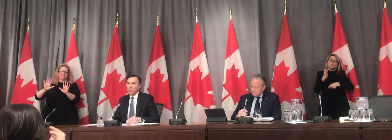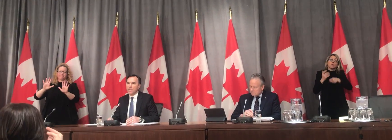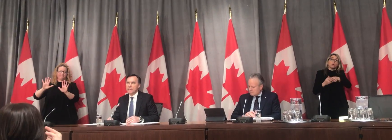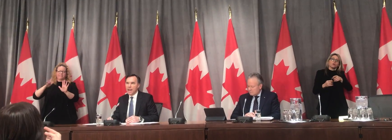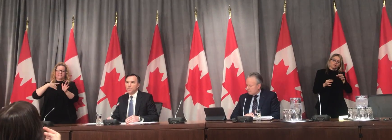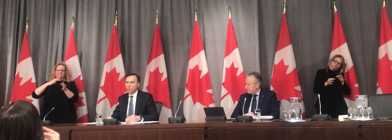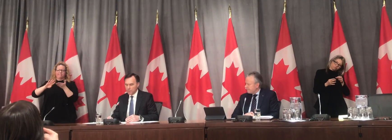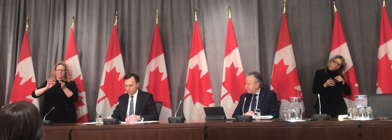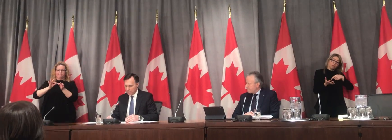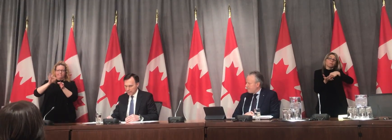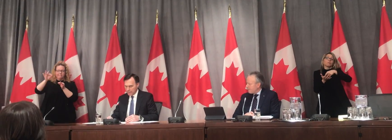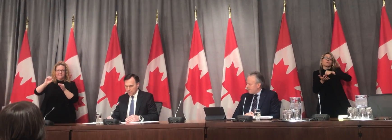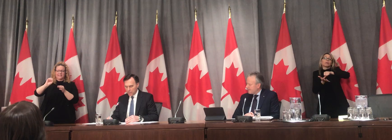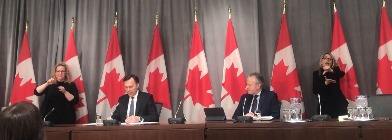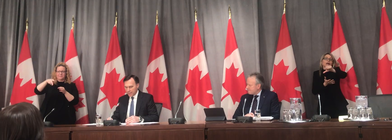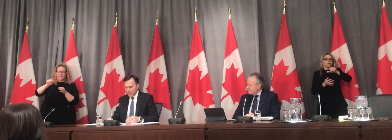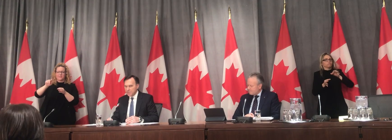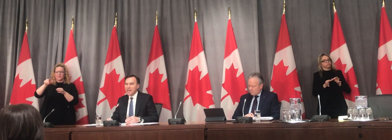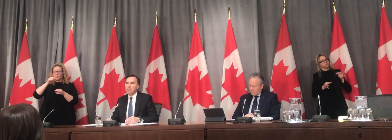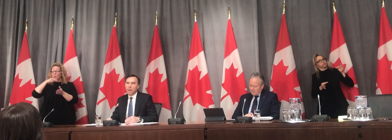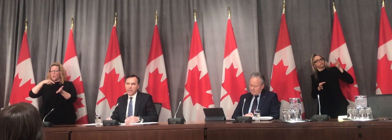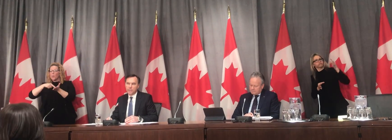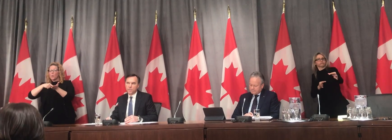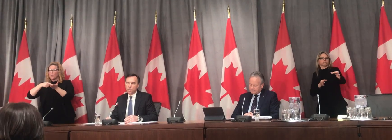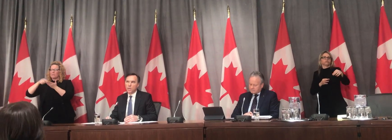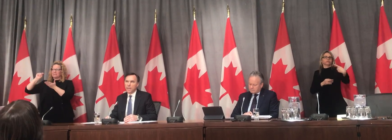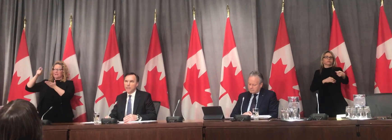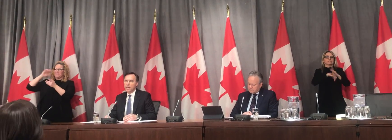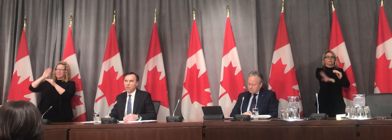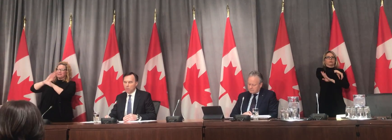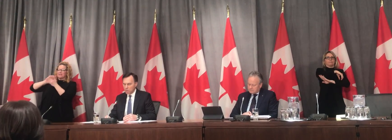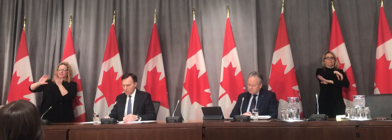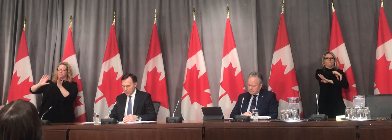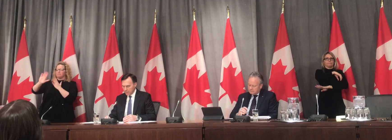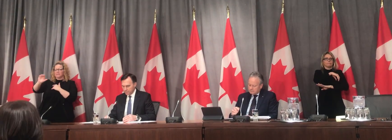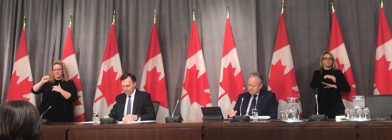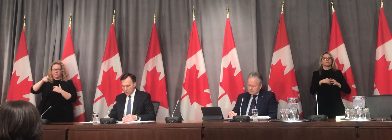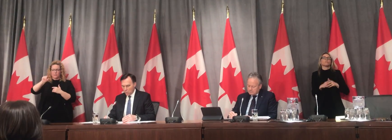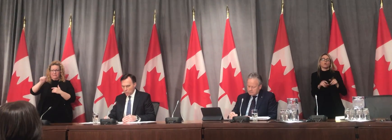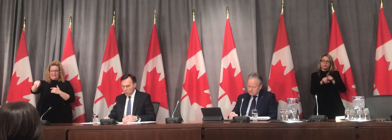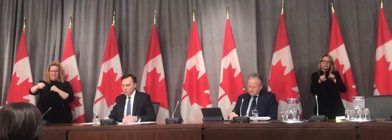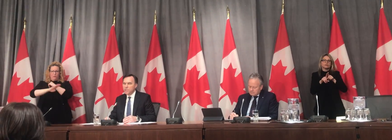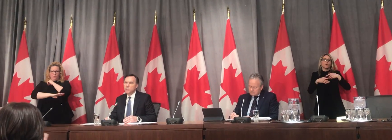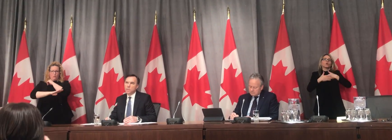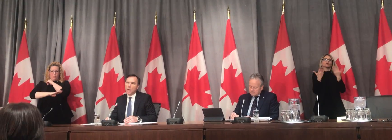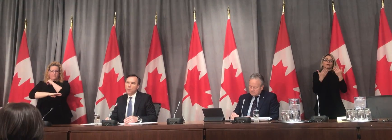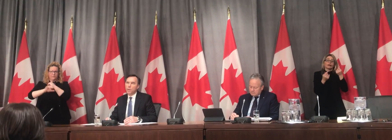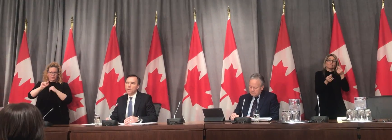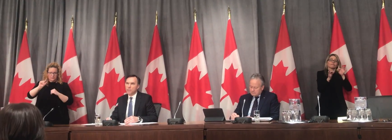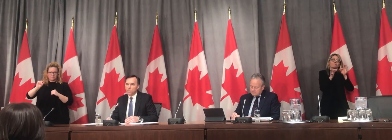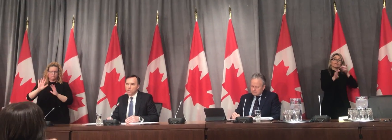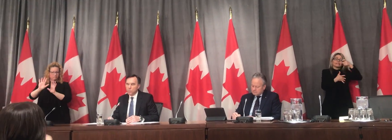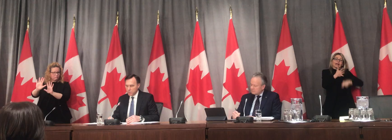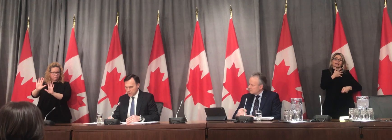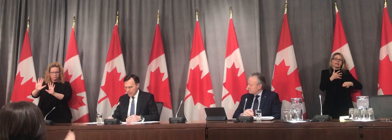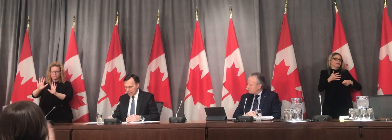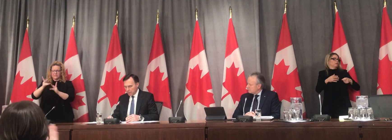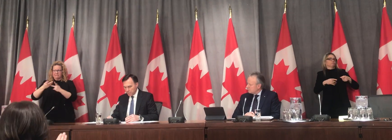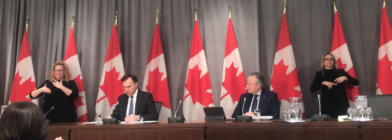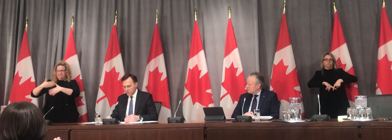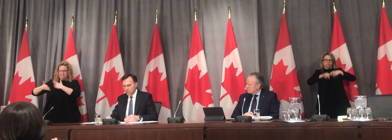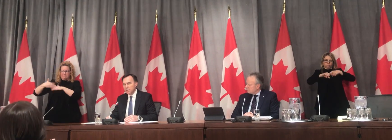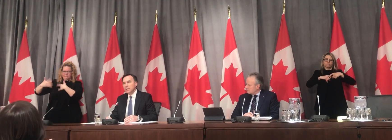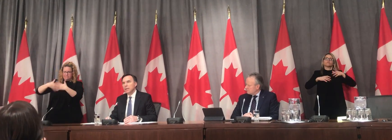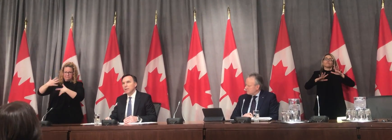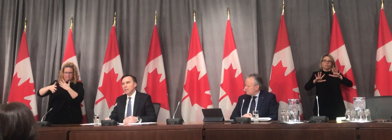in temporary tax relief, and it keeps that money circulating in our economy. We know this is a time when individuals